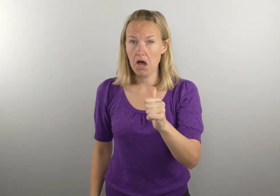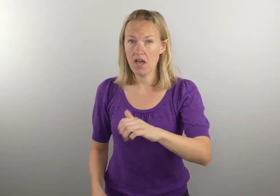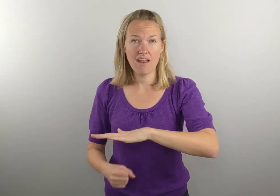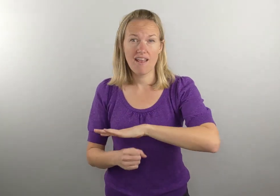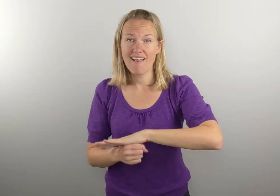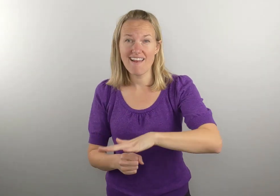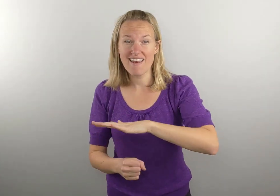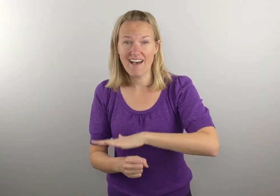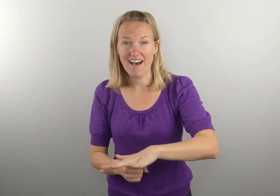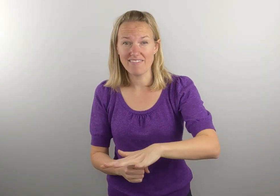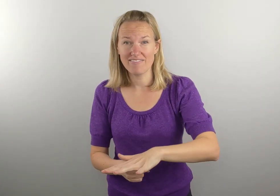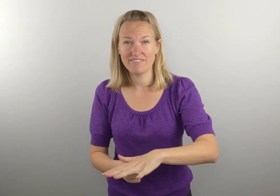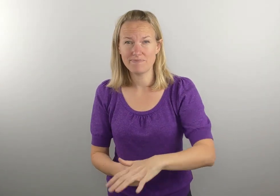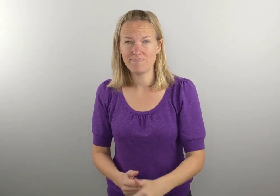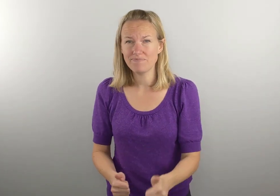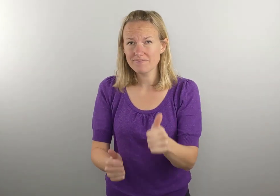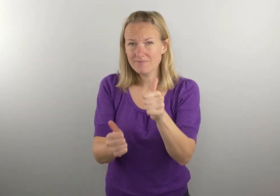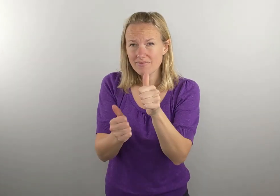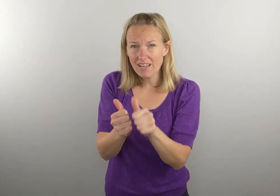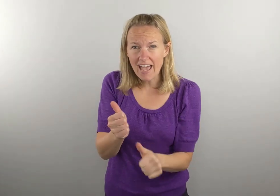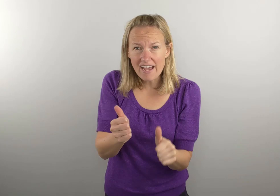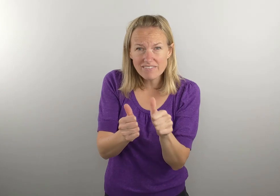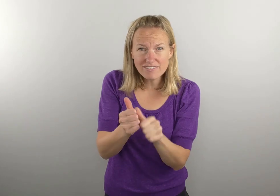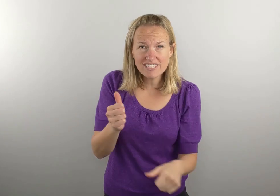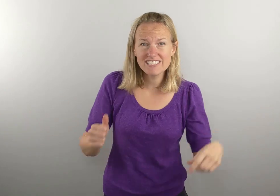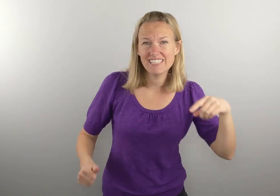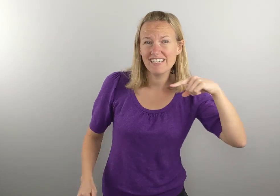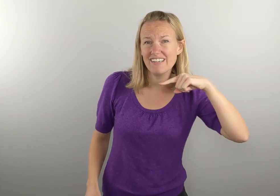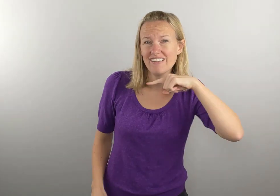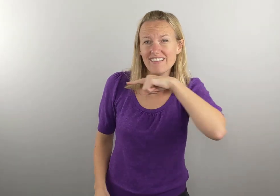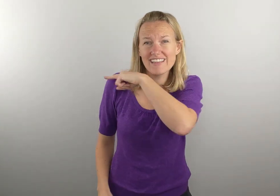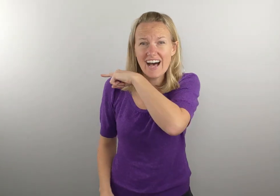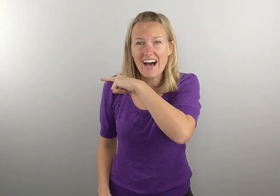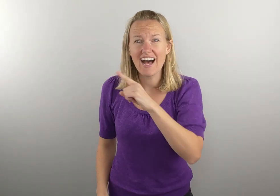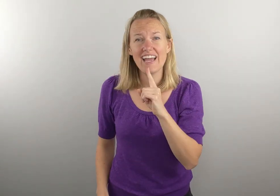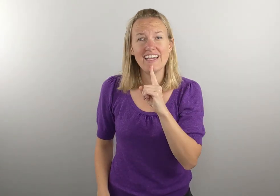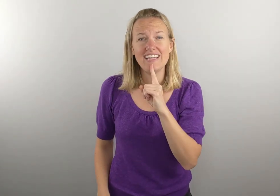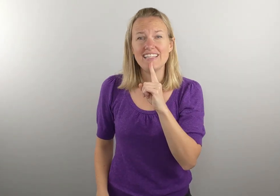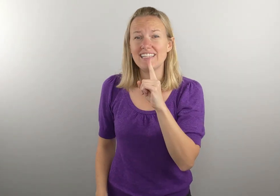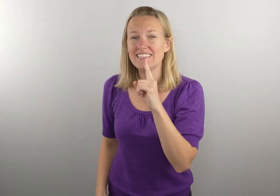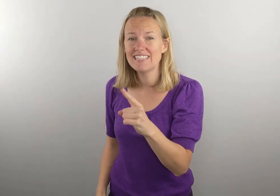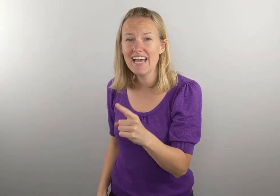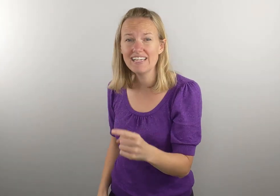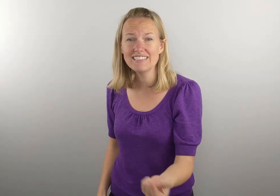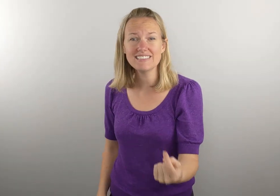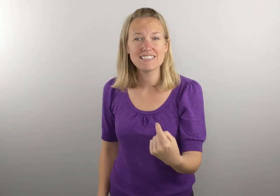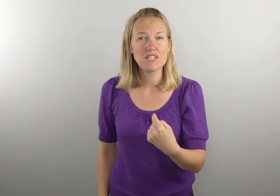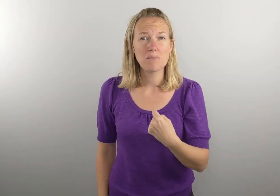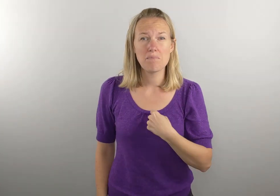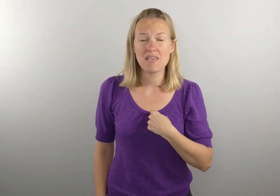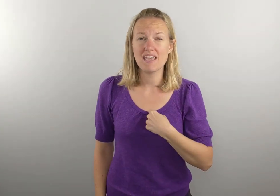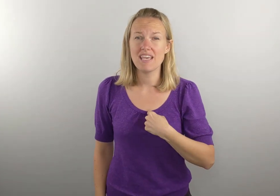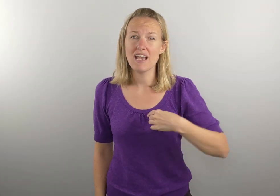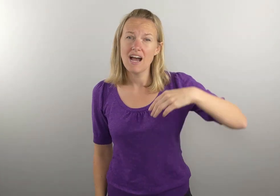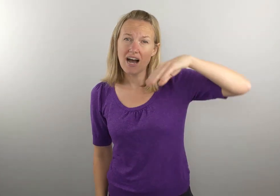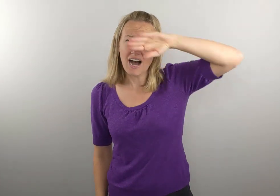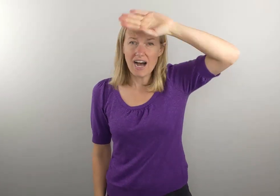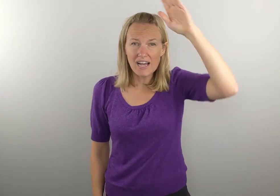not enough. Every single lie that tells me I